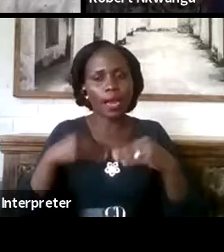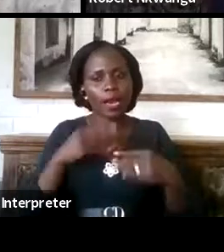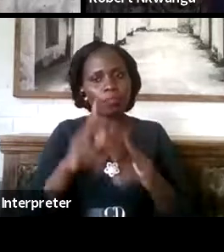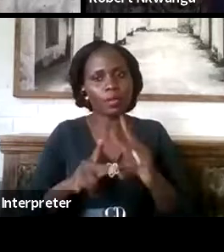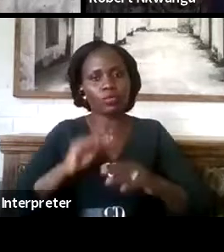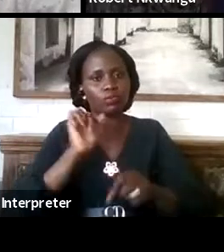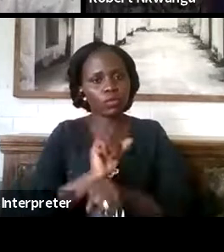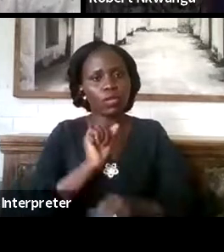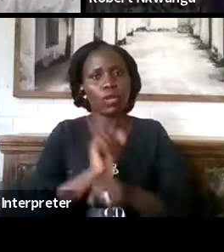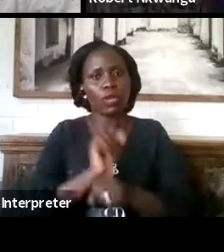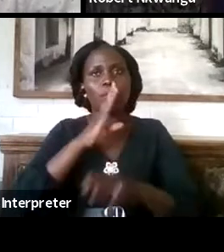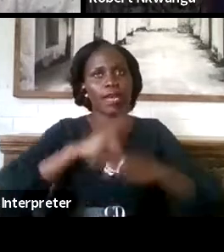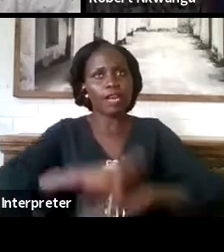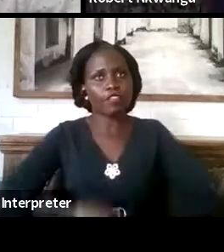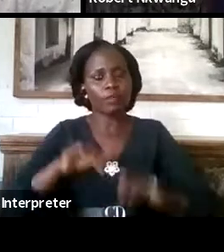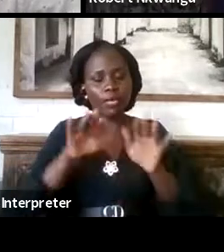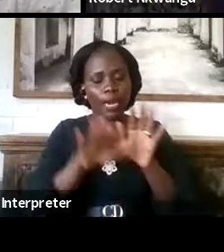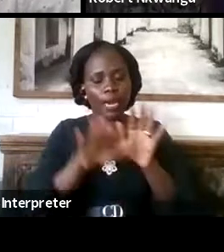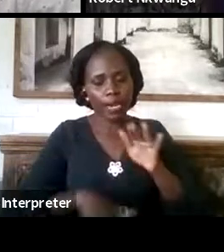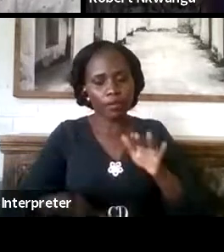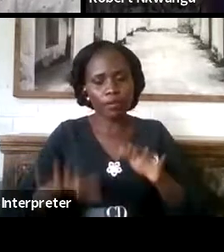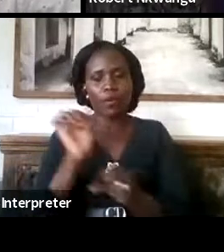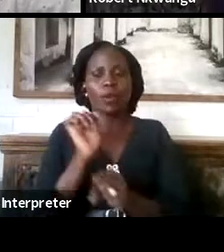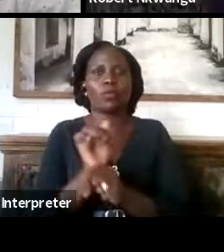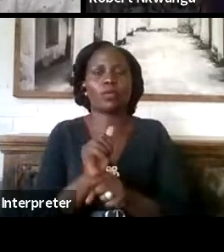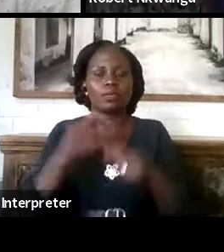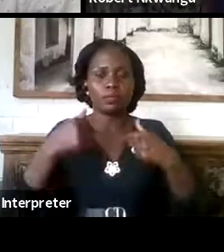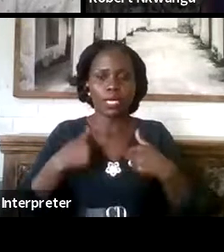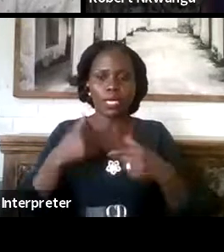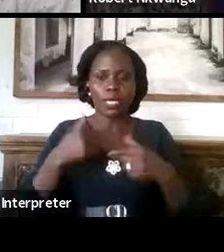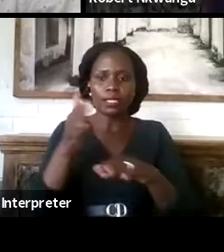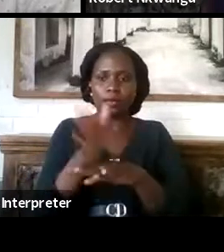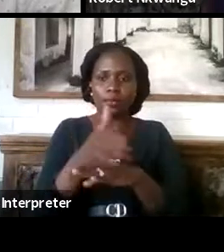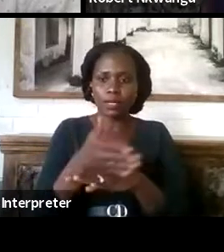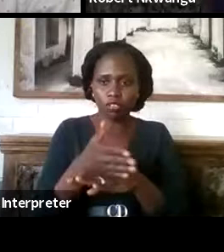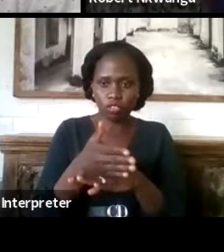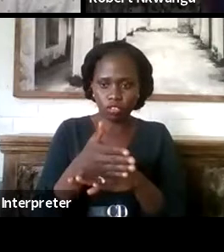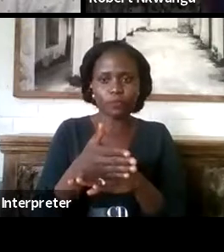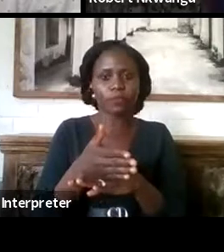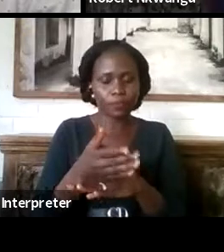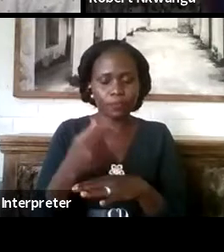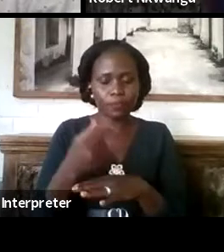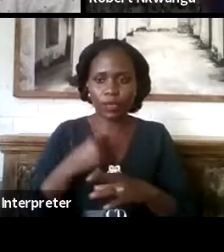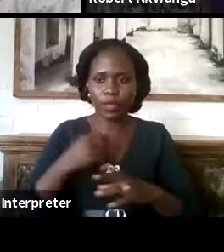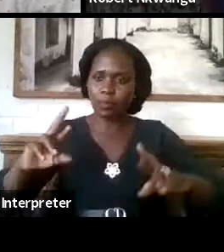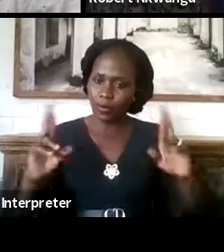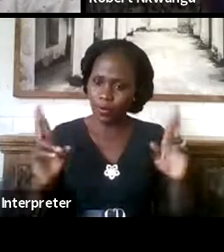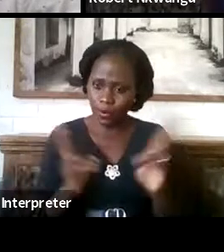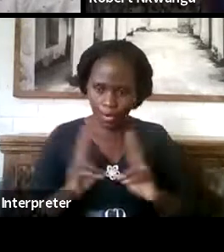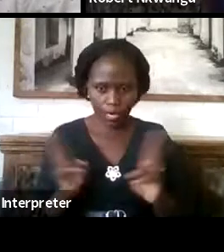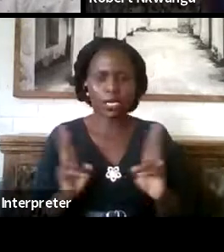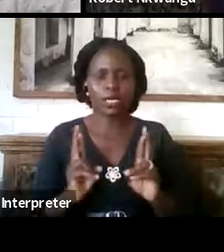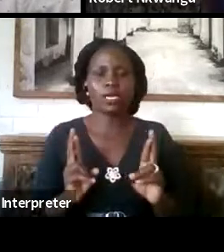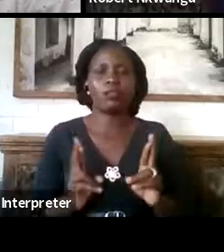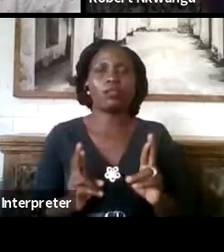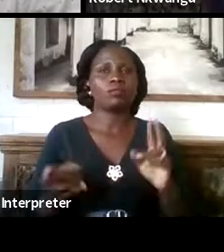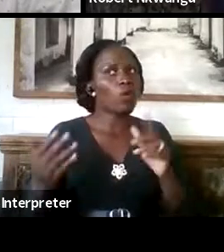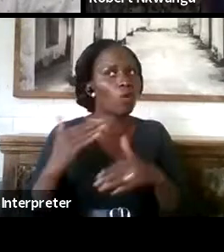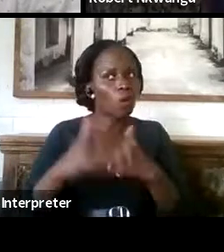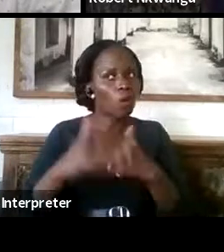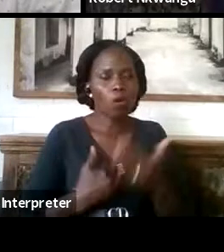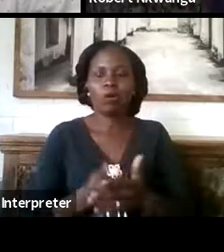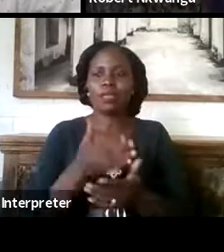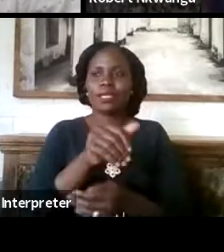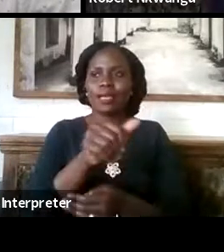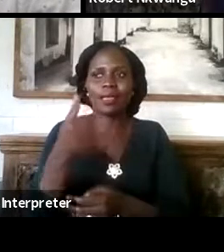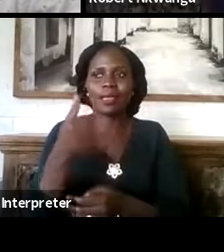me, as a ministry, I am taking it upon myself that I get to all the other ministries. I've already got